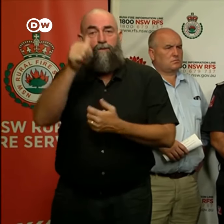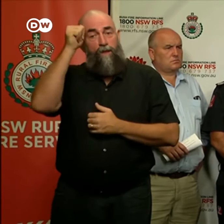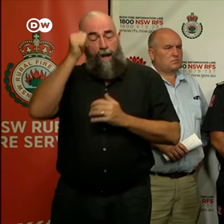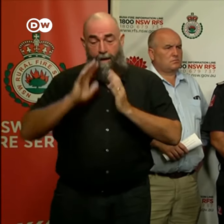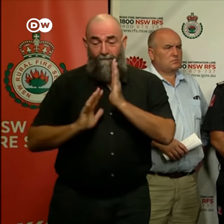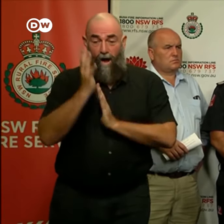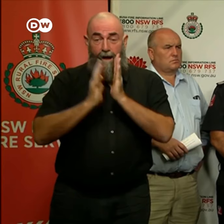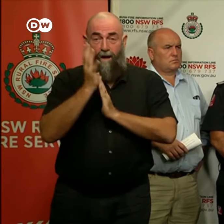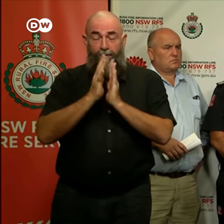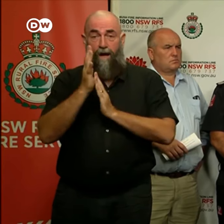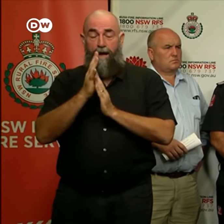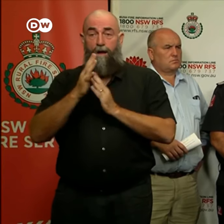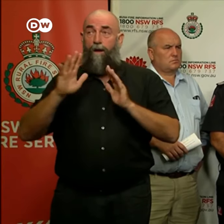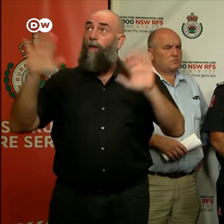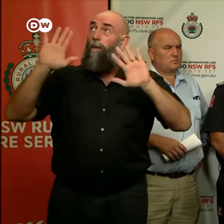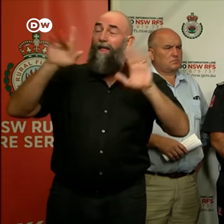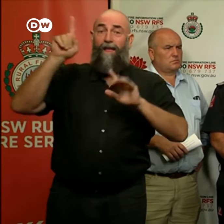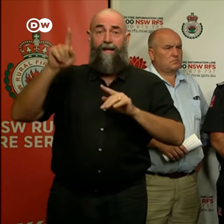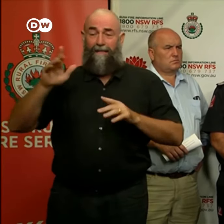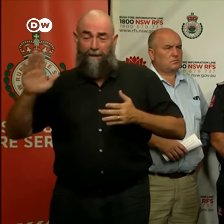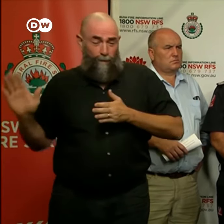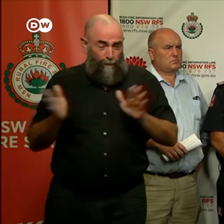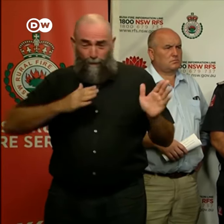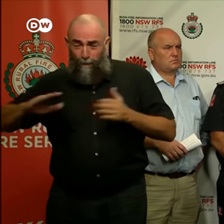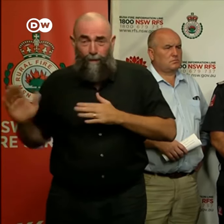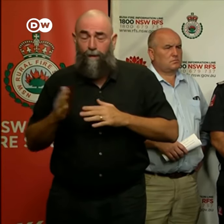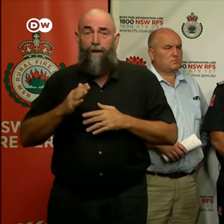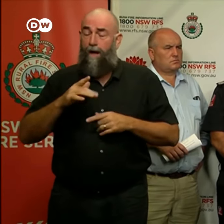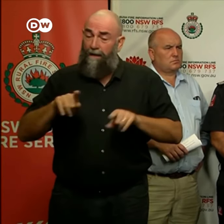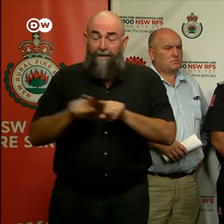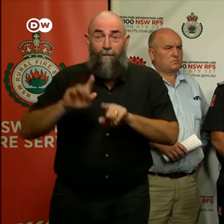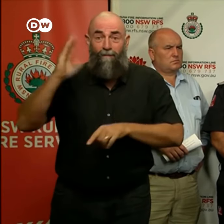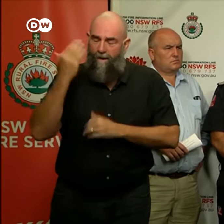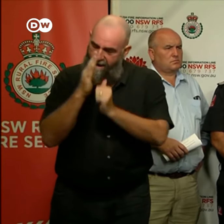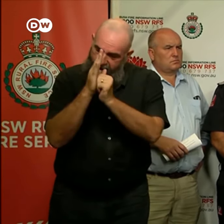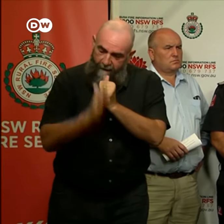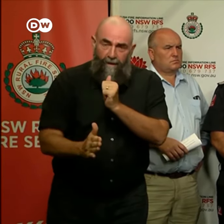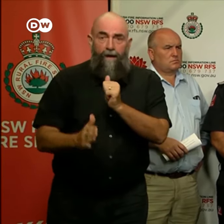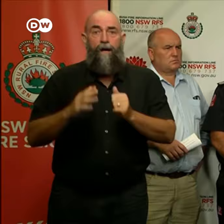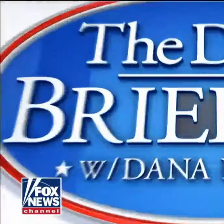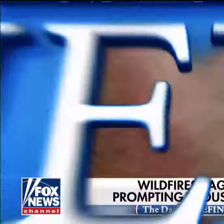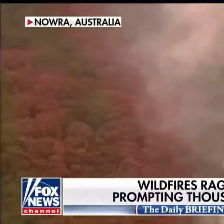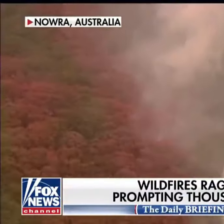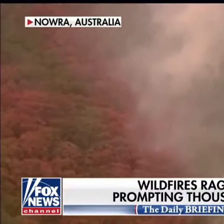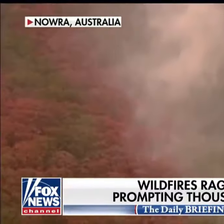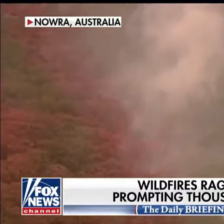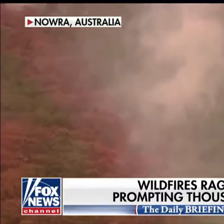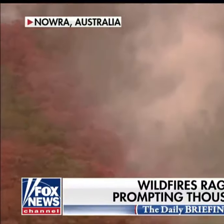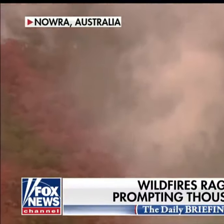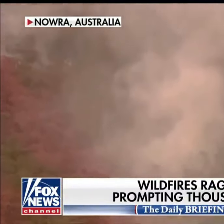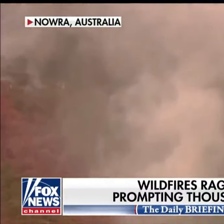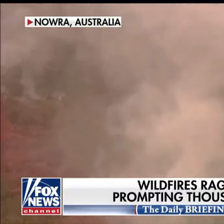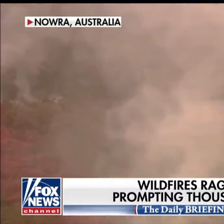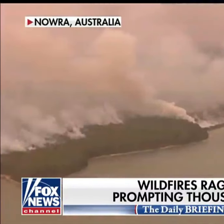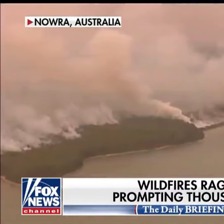the speed at which they're going, the way in which they're attacking communities who've never ever seen fire before, is unprecedented. Thousands of tourists are leaving